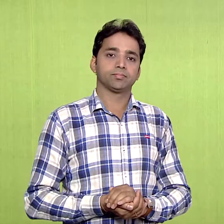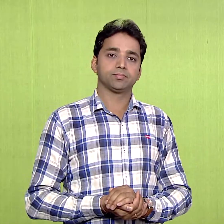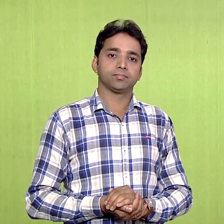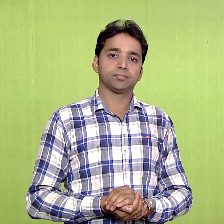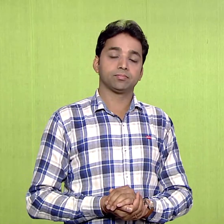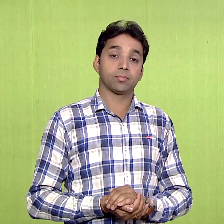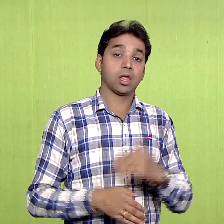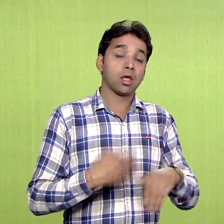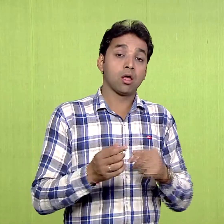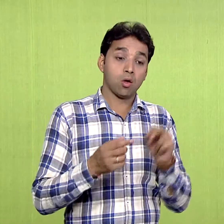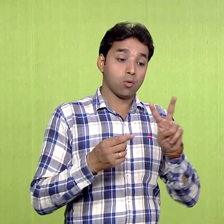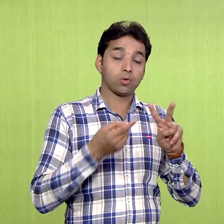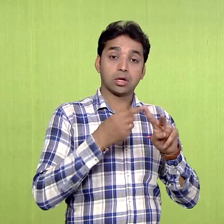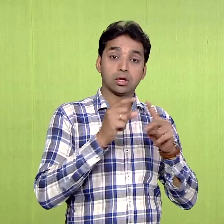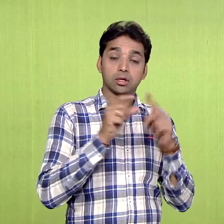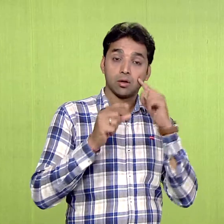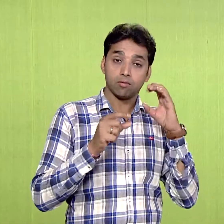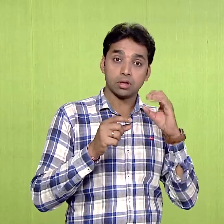The Vedic Aryans who came next